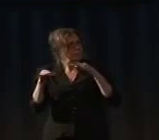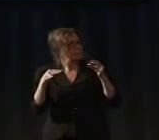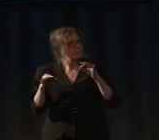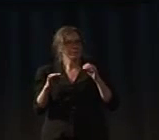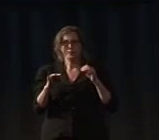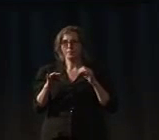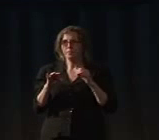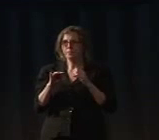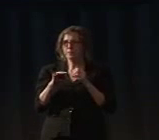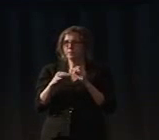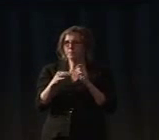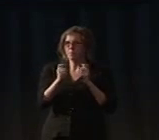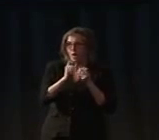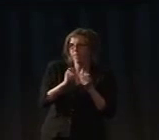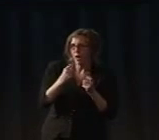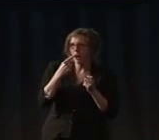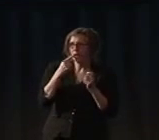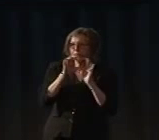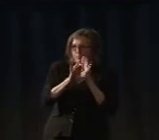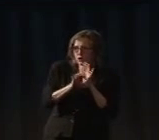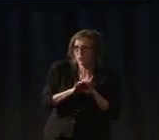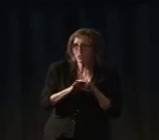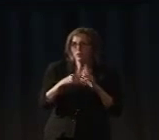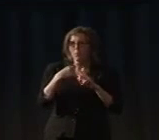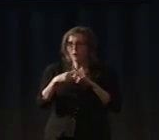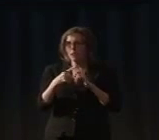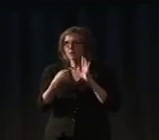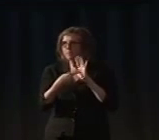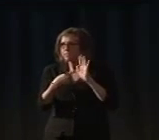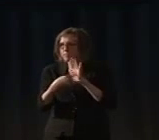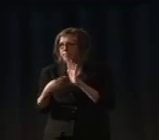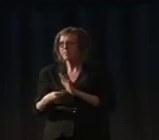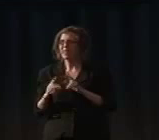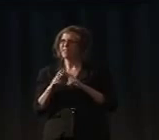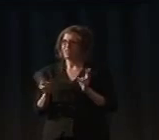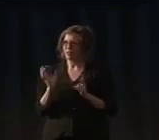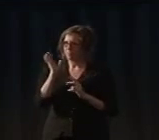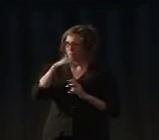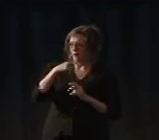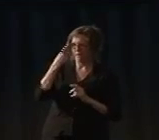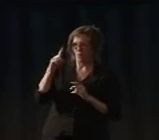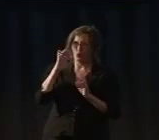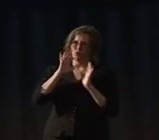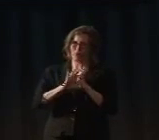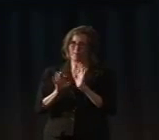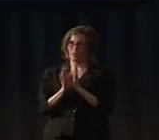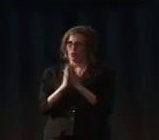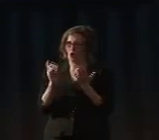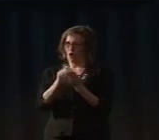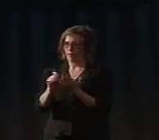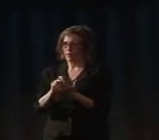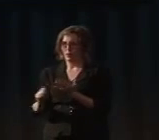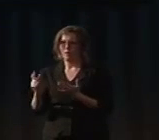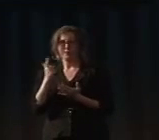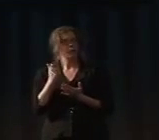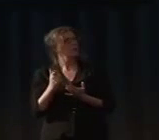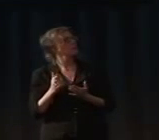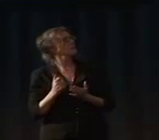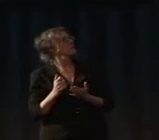them. And then, which is very bizarre for a graphic novel, because it's the least,